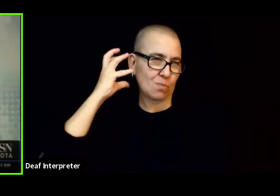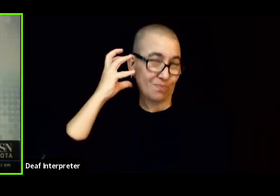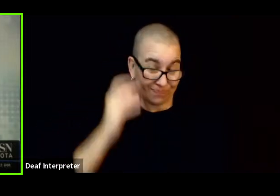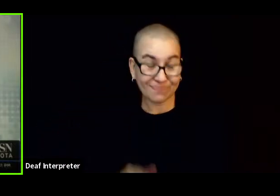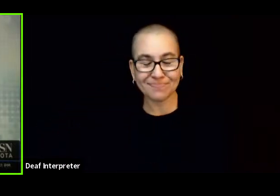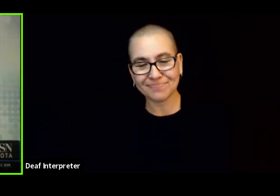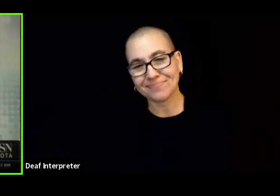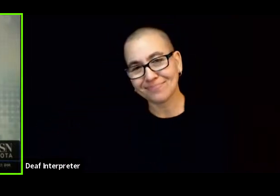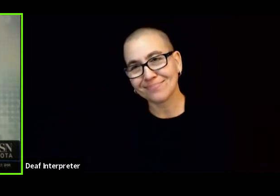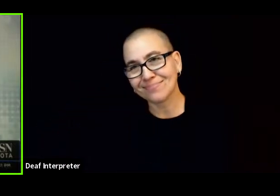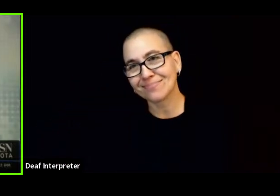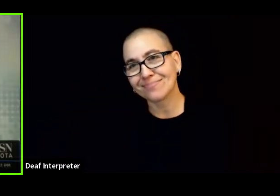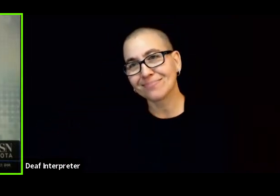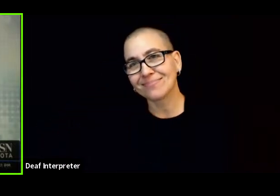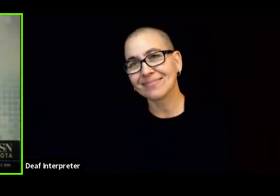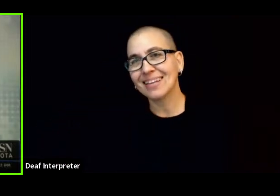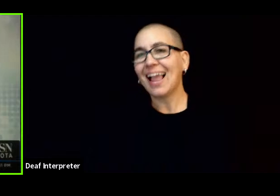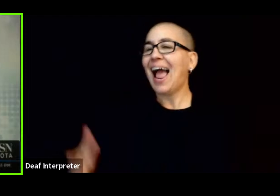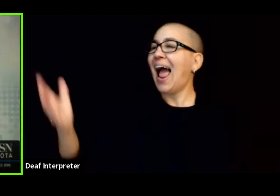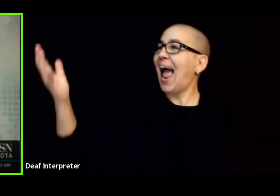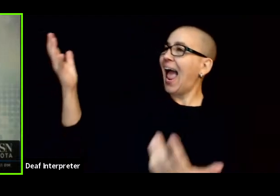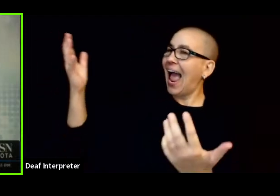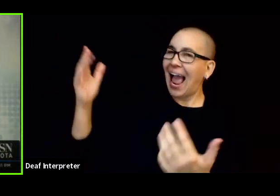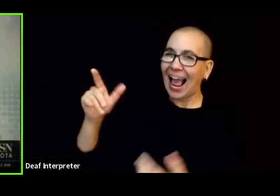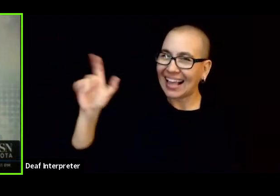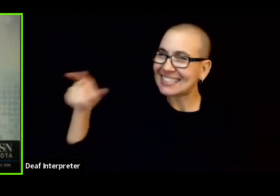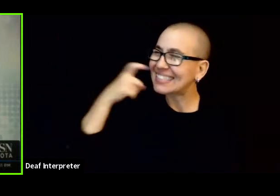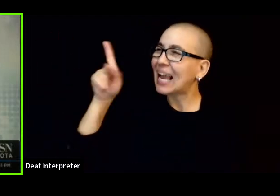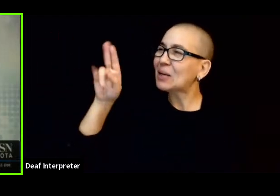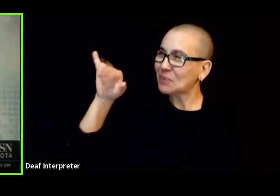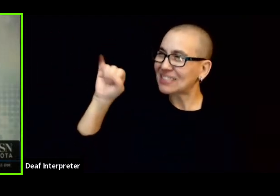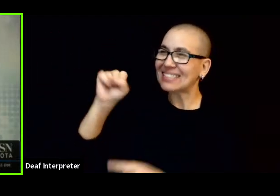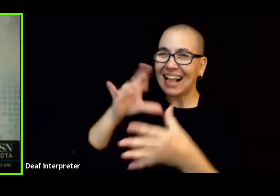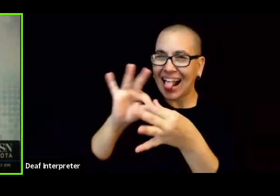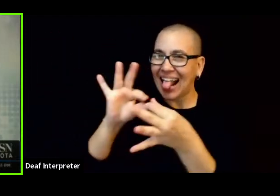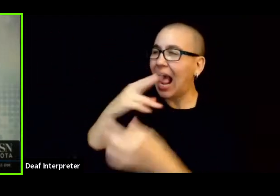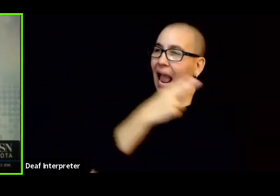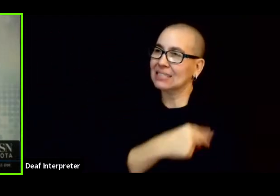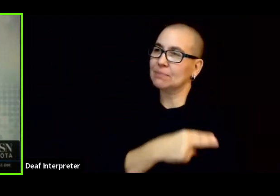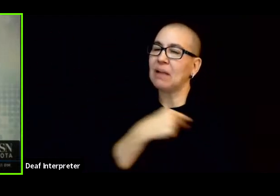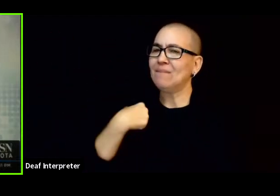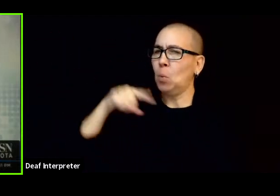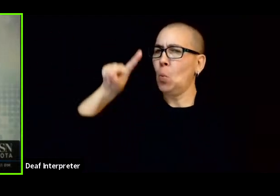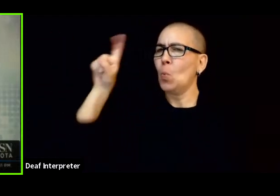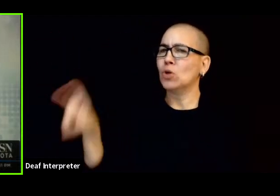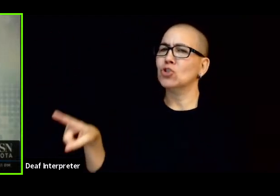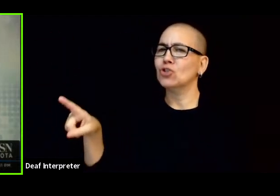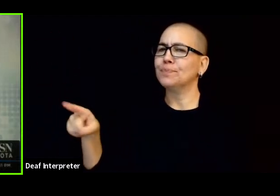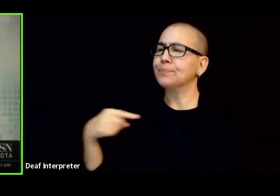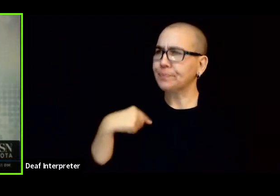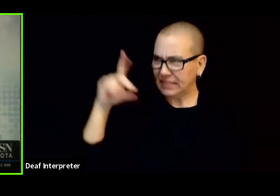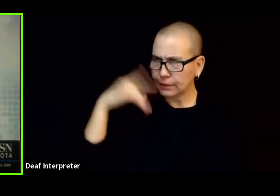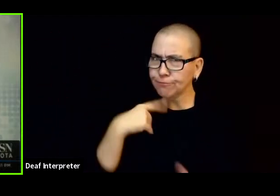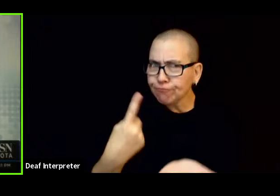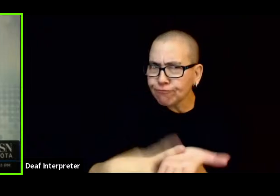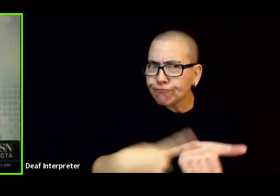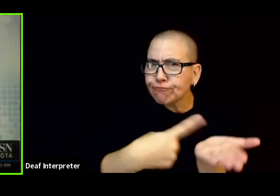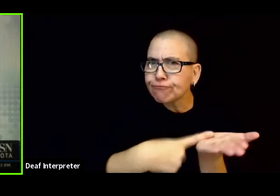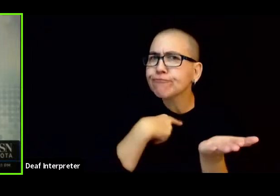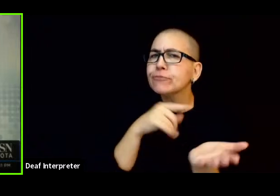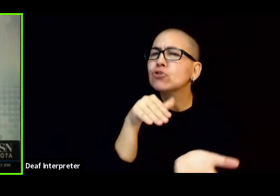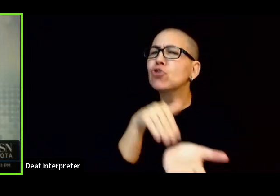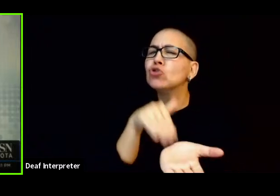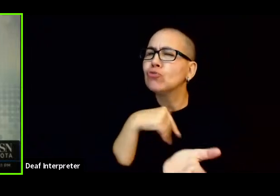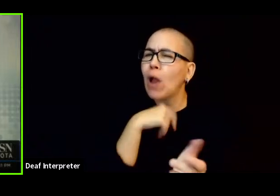hospitals question, I've been speaking to a lot of doctors the last few days who are working on the front lines of this, who are saying